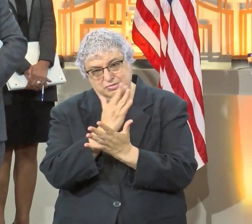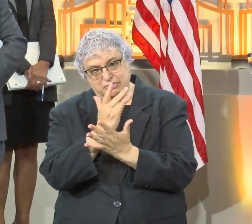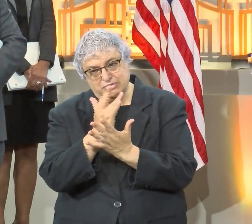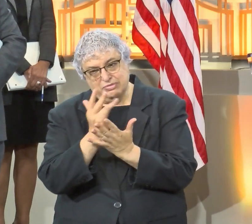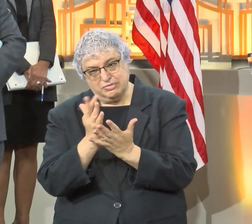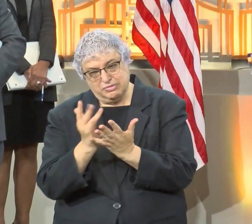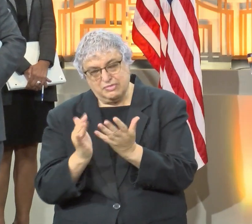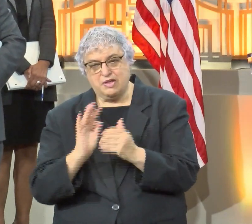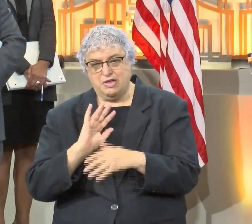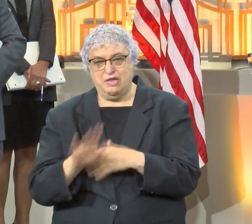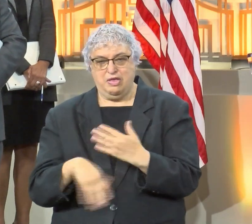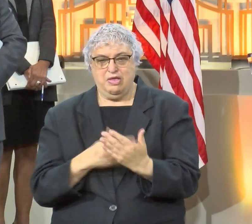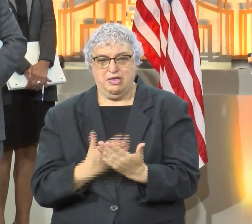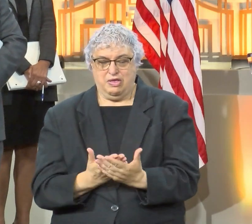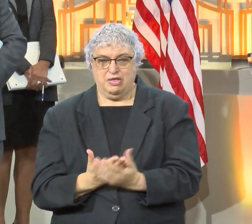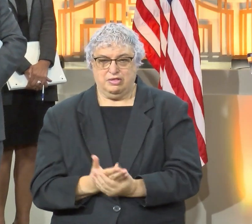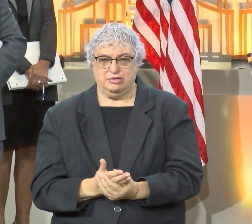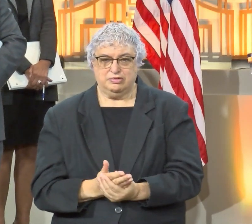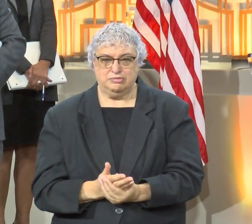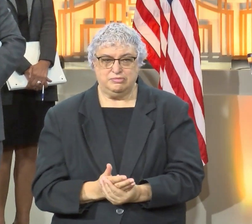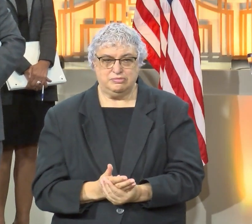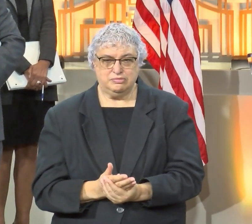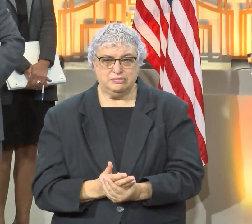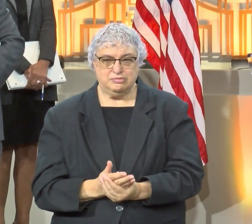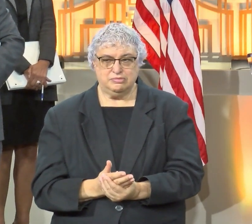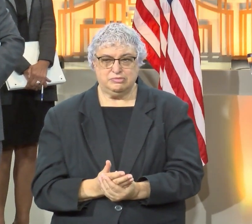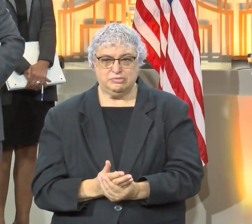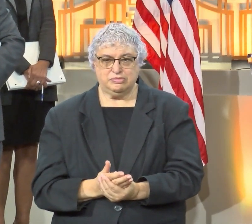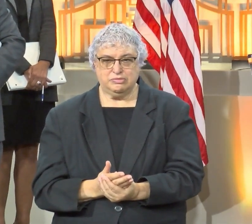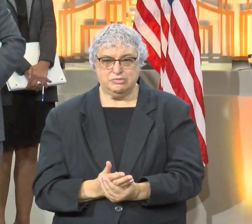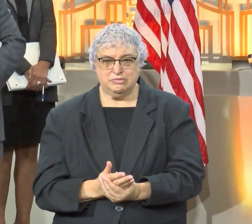information, and we do direct